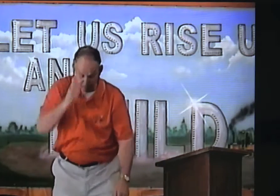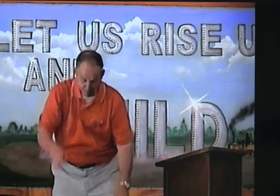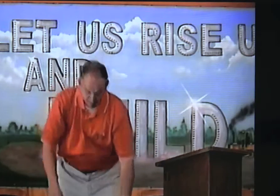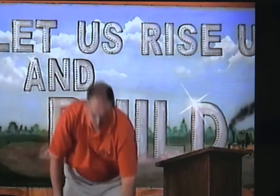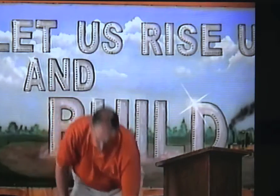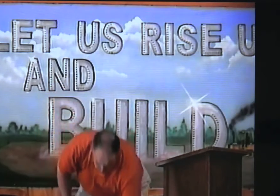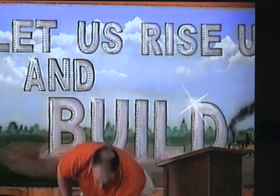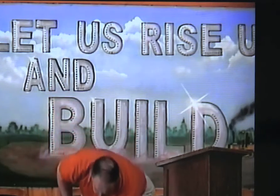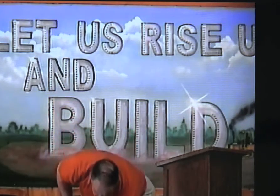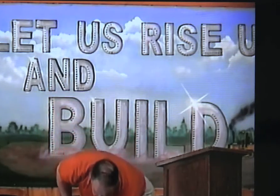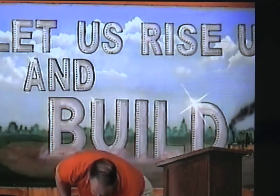Wisdom.